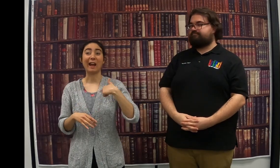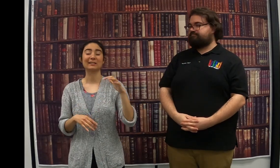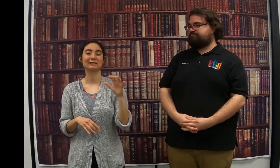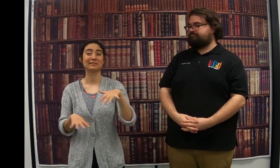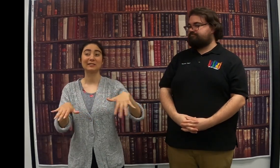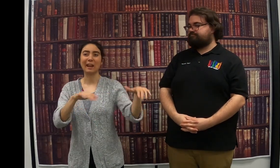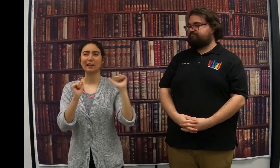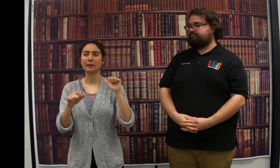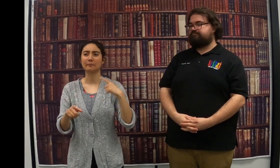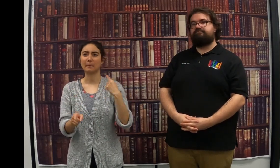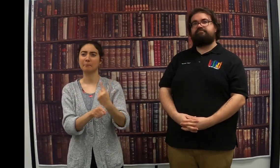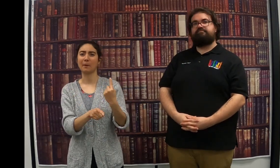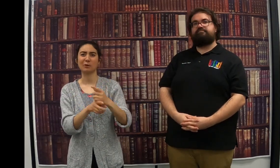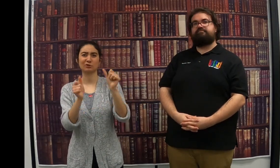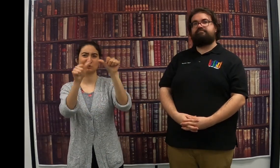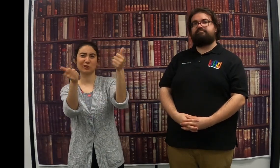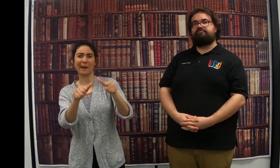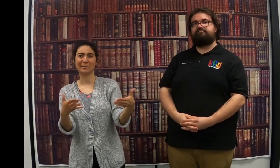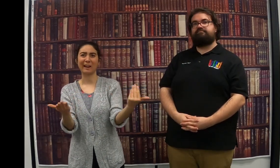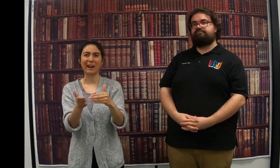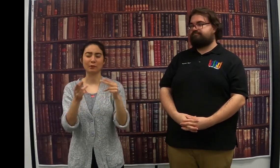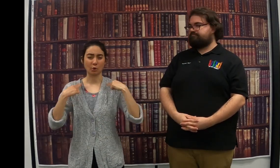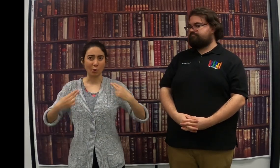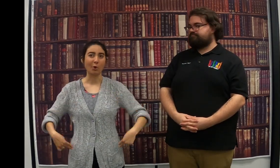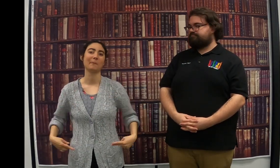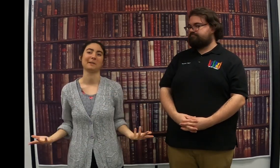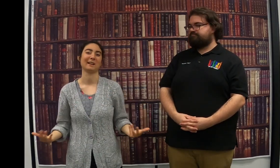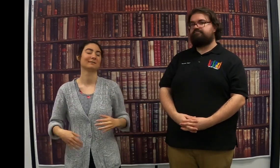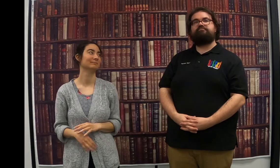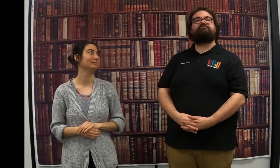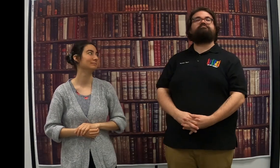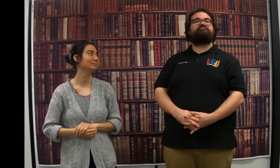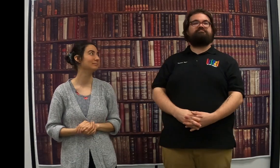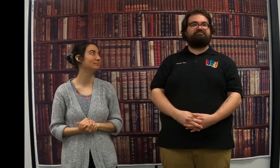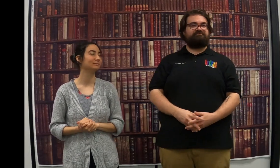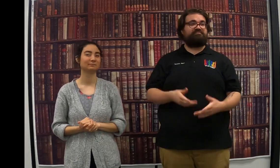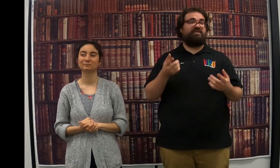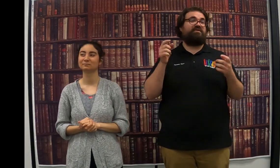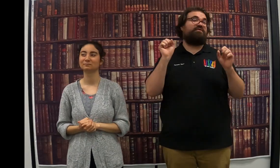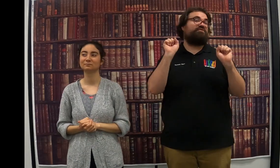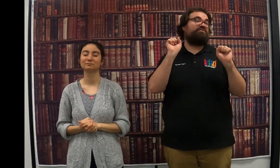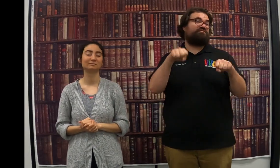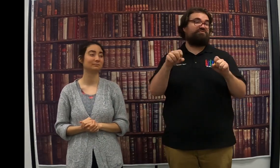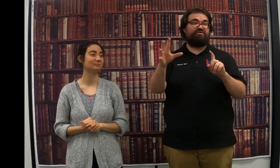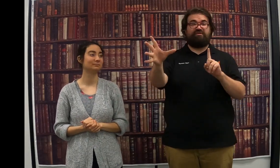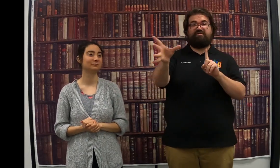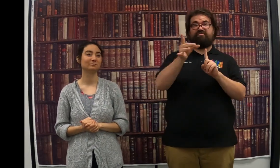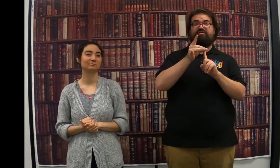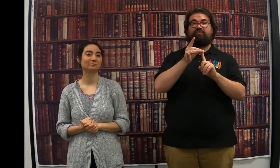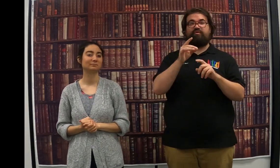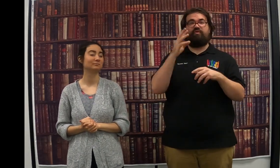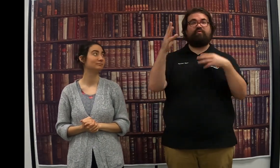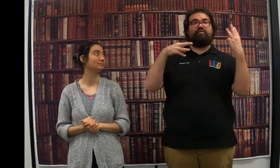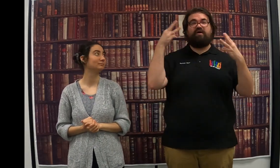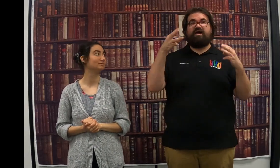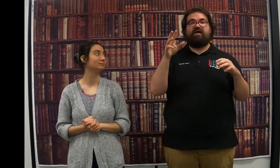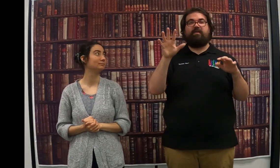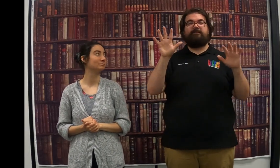my proper shape again as a human being. She could lure